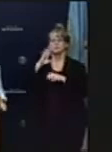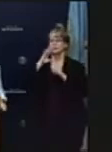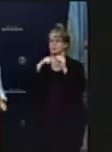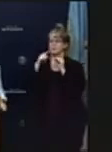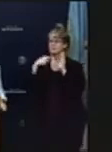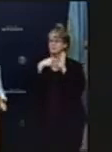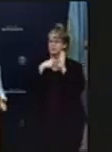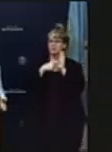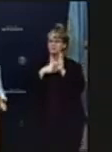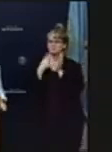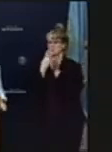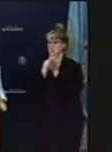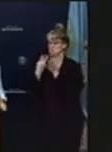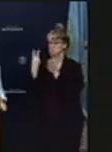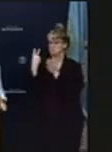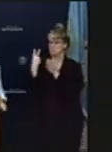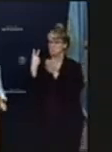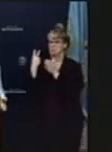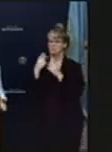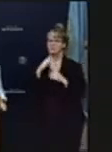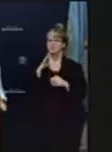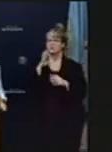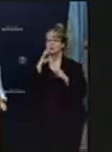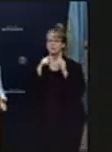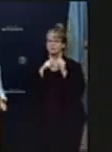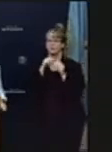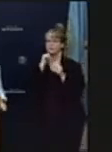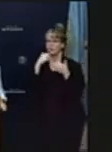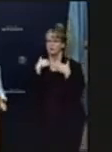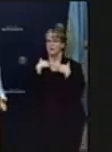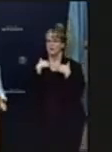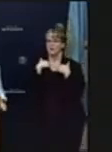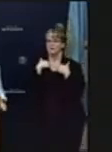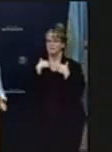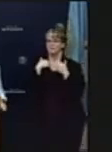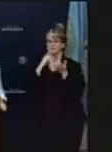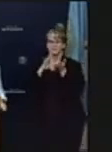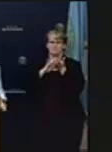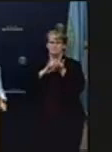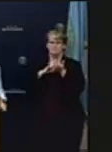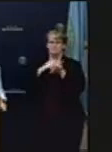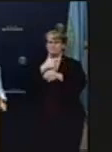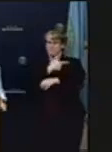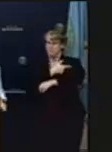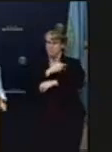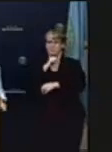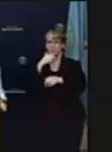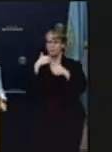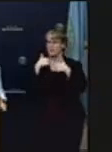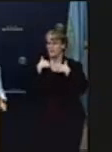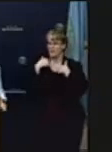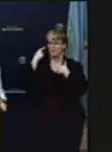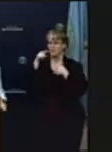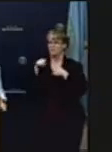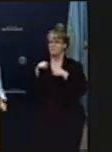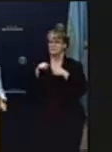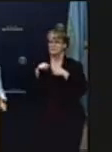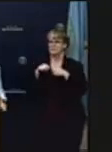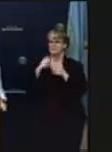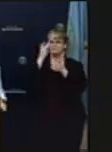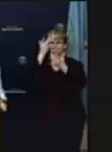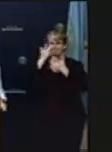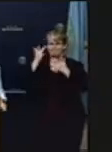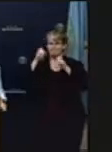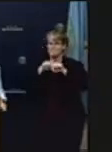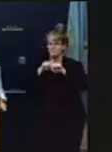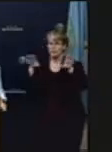ago, we pointed out the fact we don't have a vaccine for this virus. We don't have an antiviral for this virus.